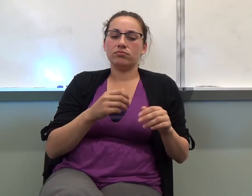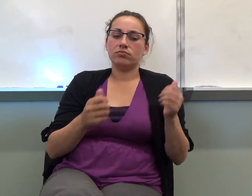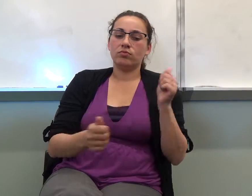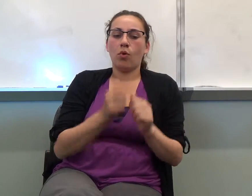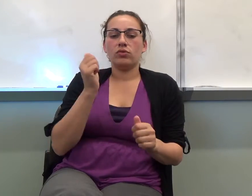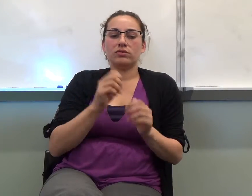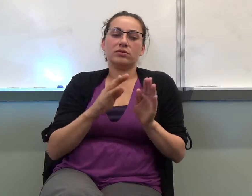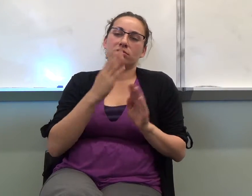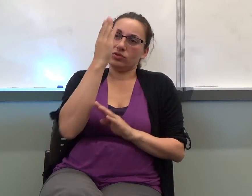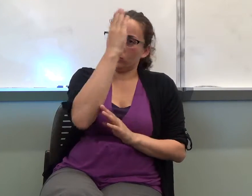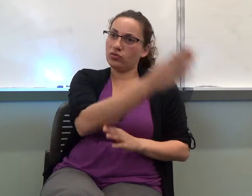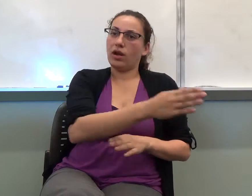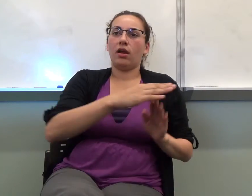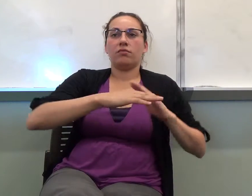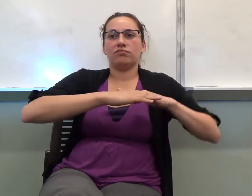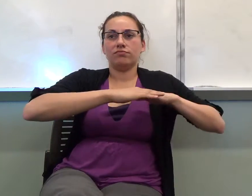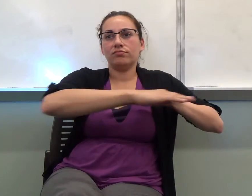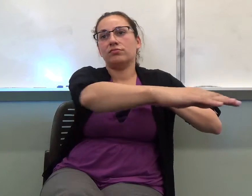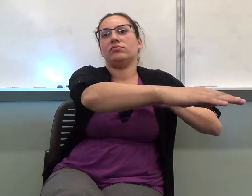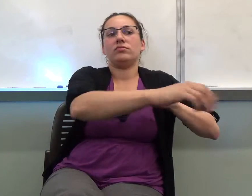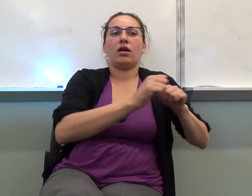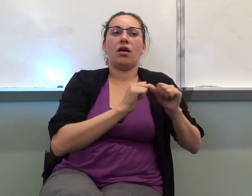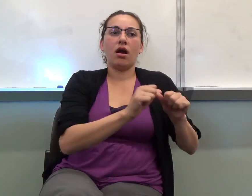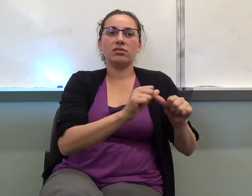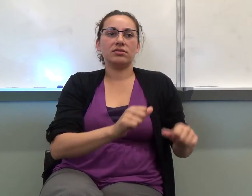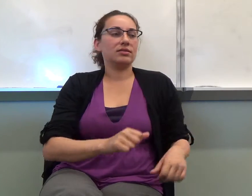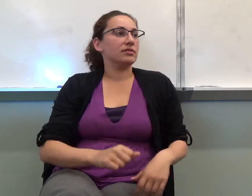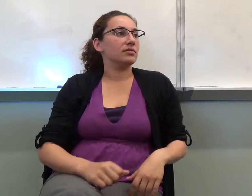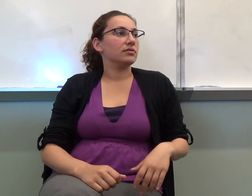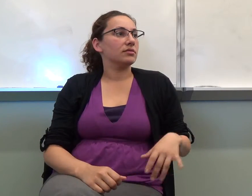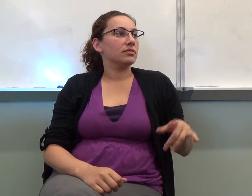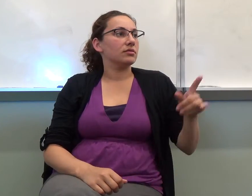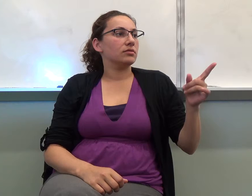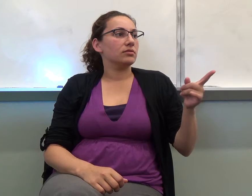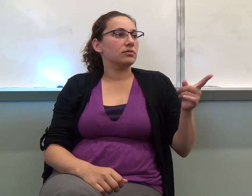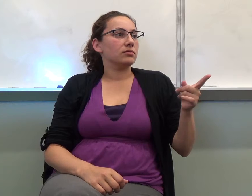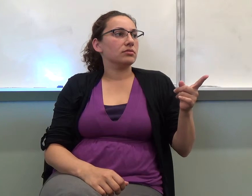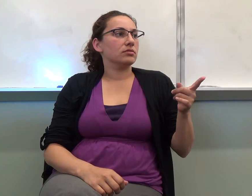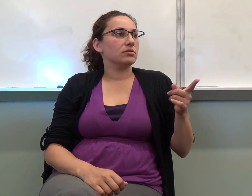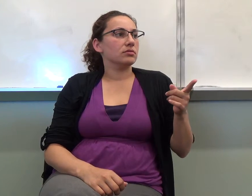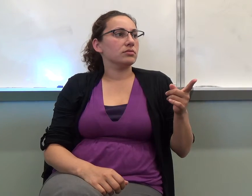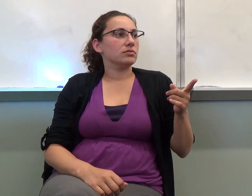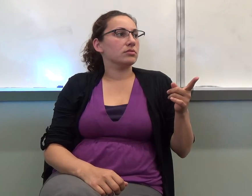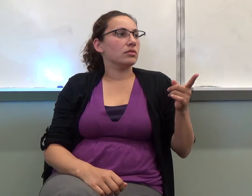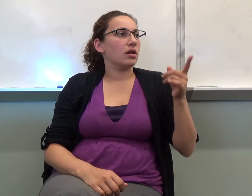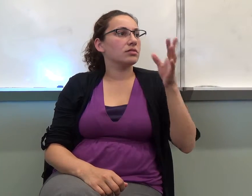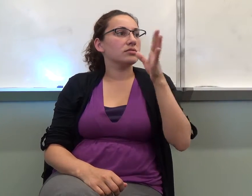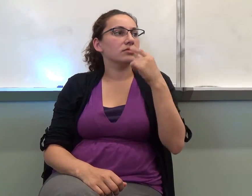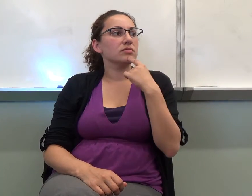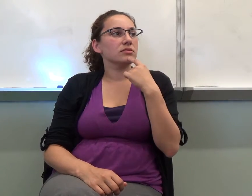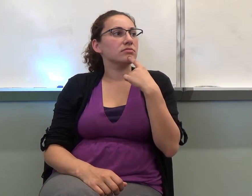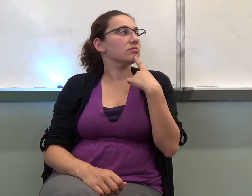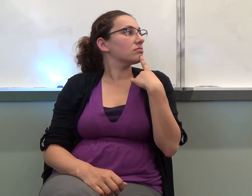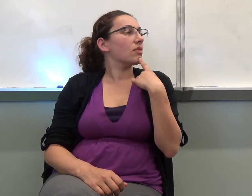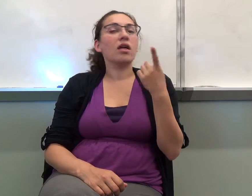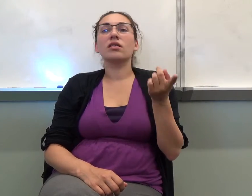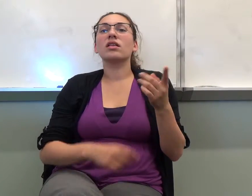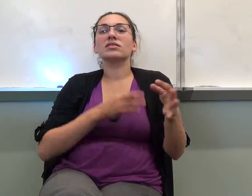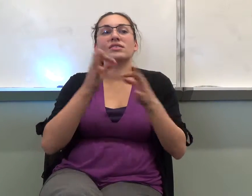rate. So don't overthink it. I'm sorry? So don't overthink it. You're doing math problems. Percent. Well, this is a descriptive one. They just